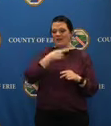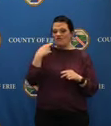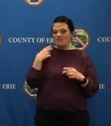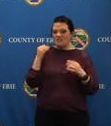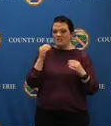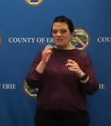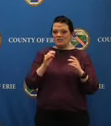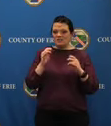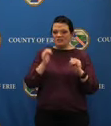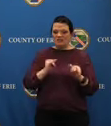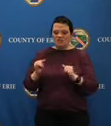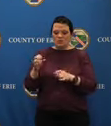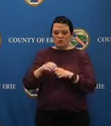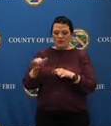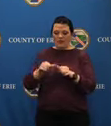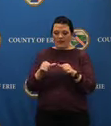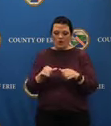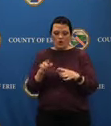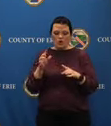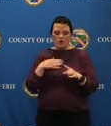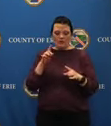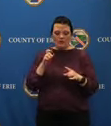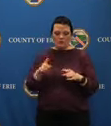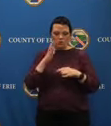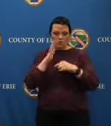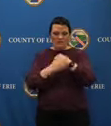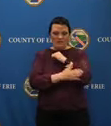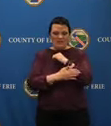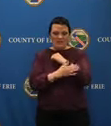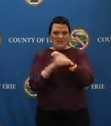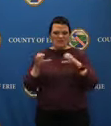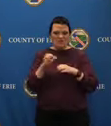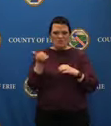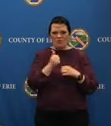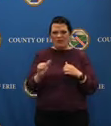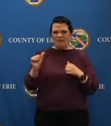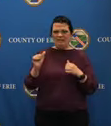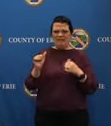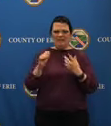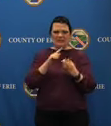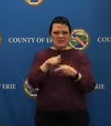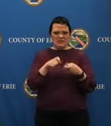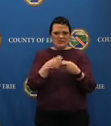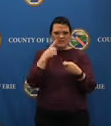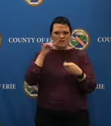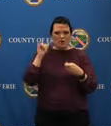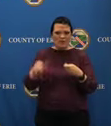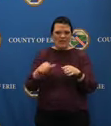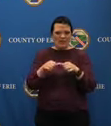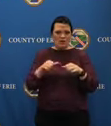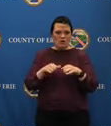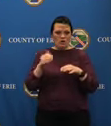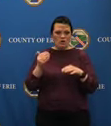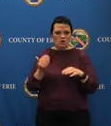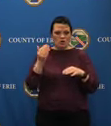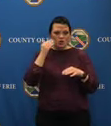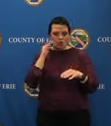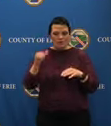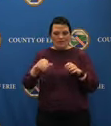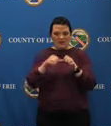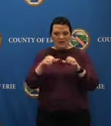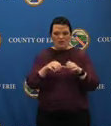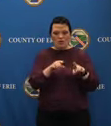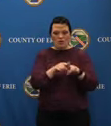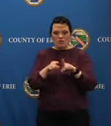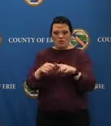that area. So my question is the county going to do anything specifically for that area, knowing that that area also